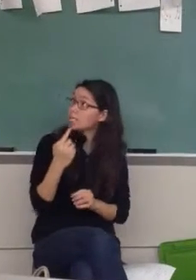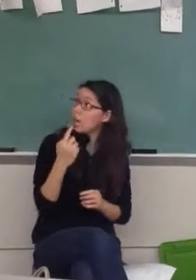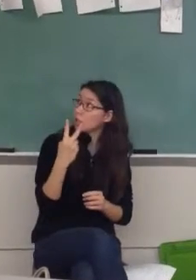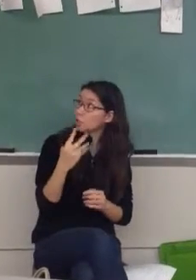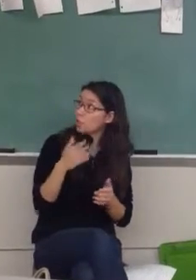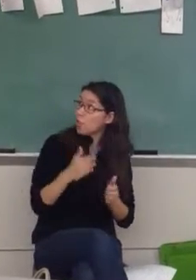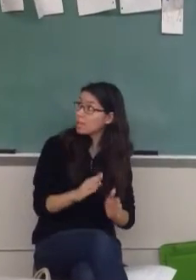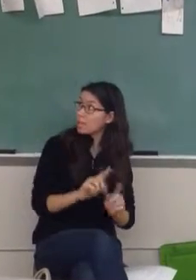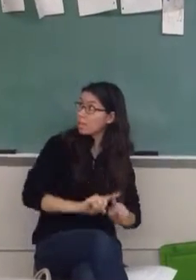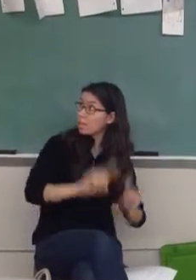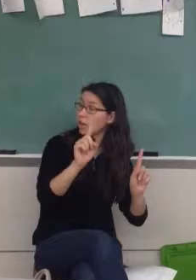what'd you say?